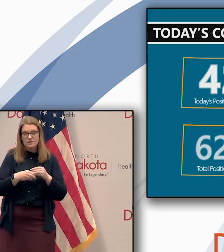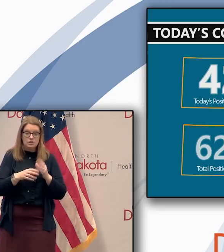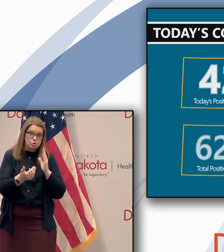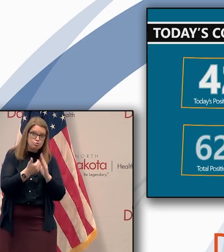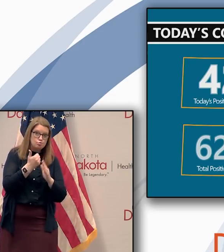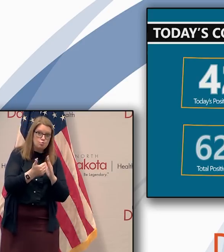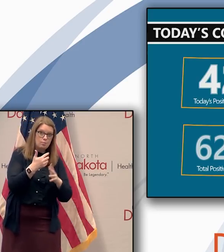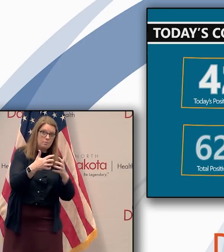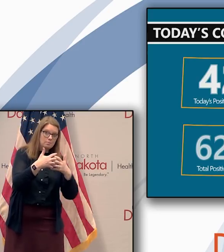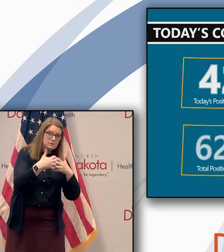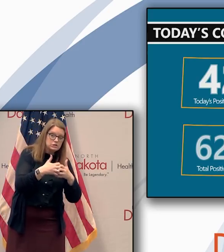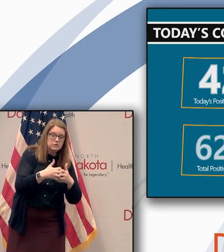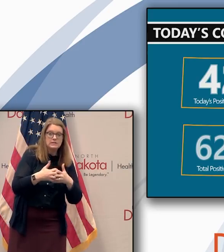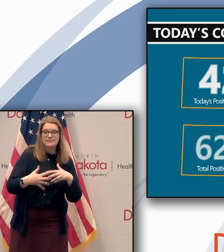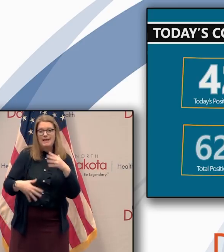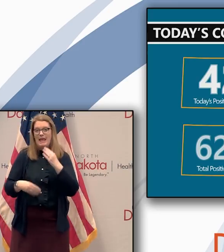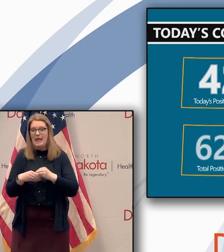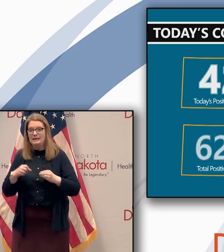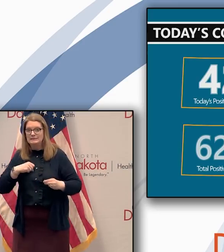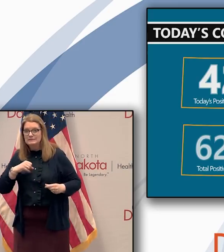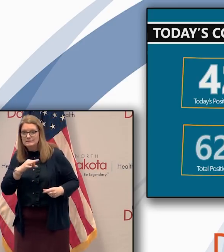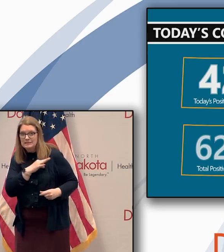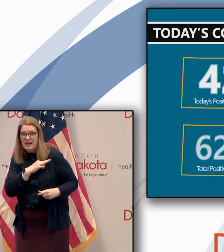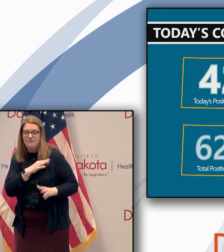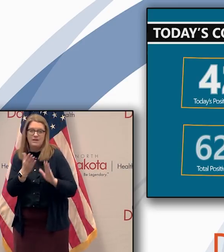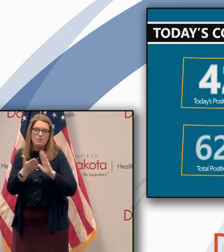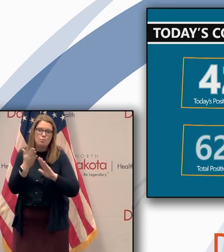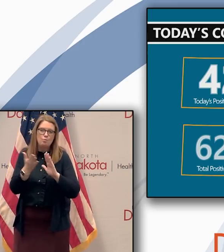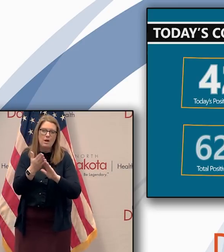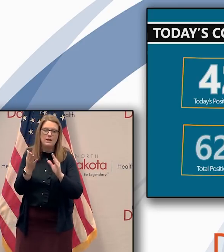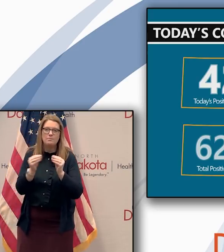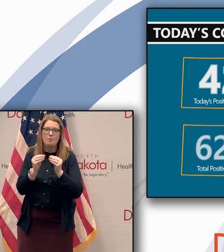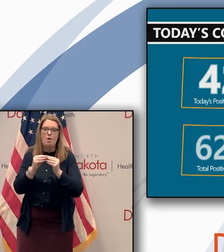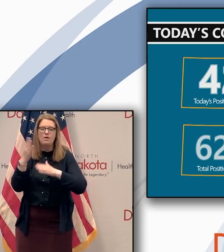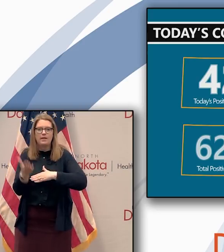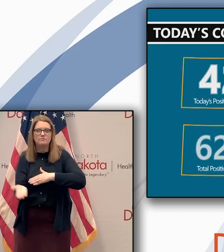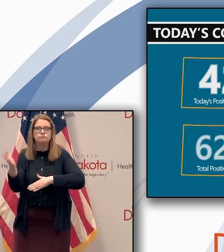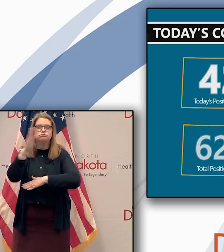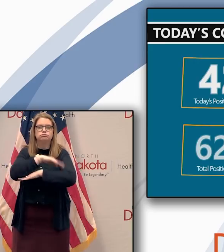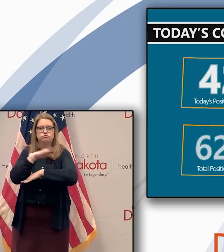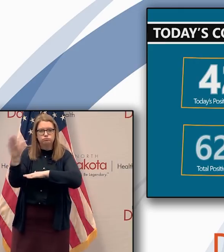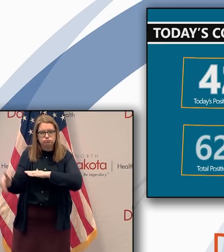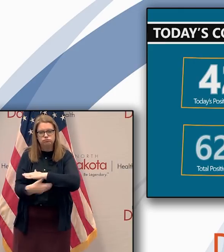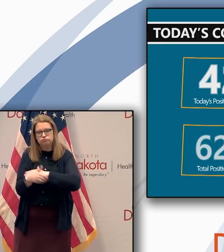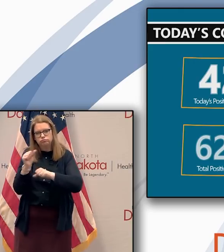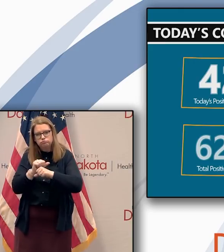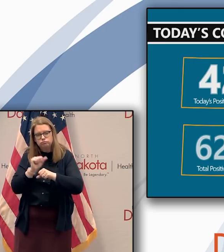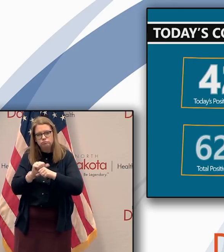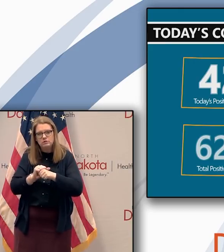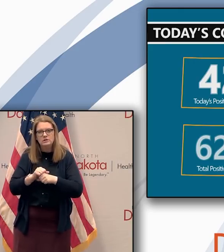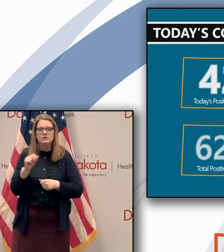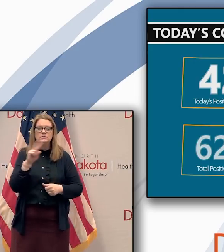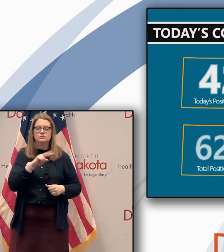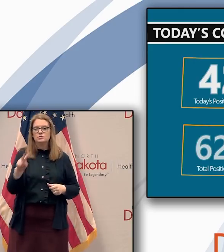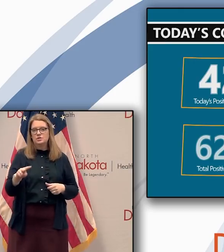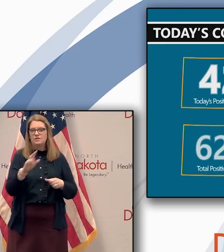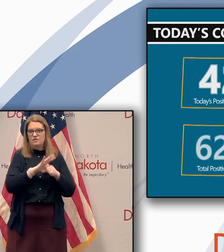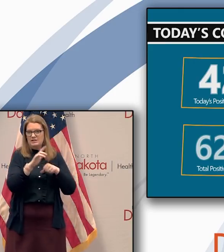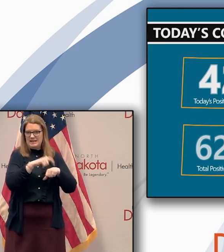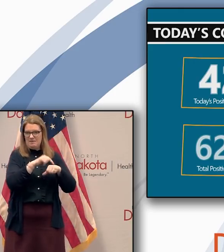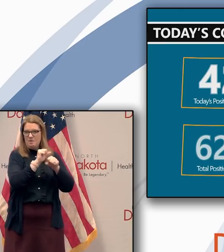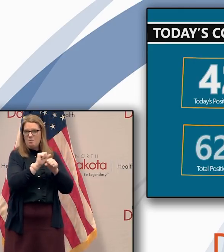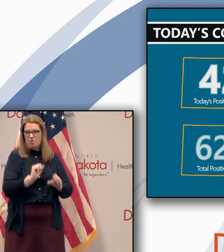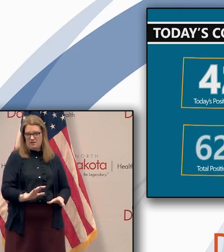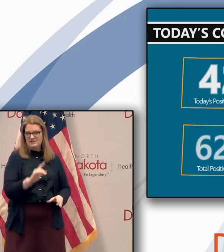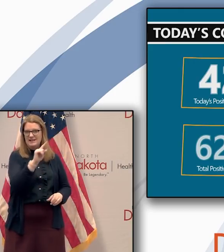new machines, but also more staff and then running more shifts. So in addition to the 22 lab FTEs at the state, there